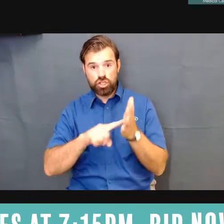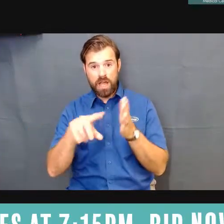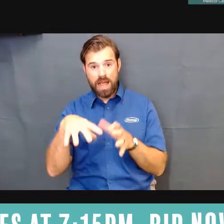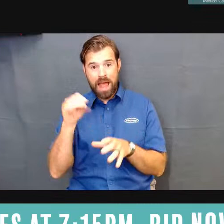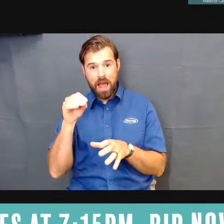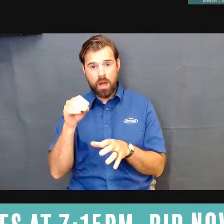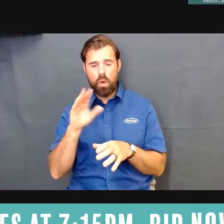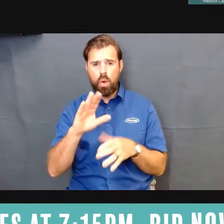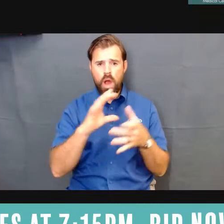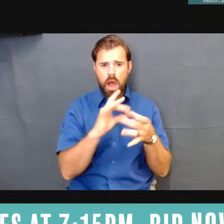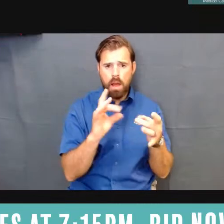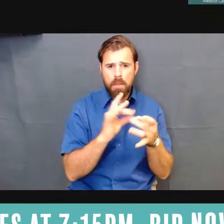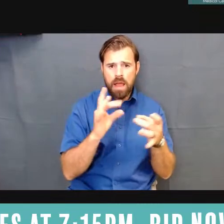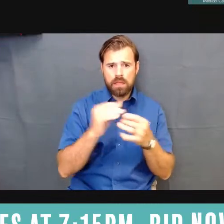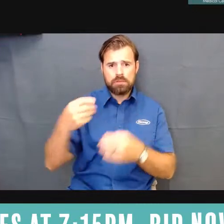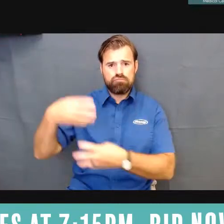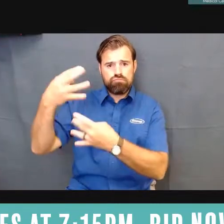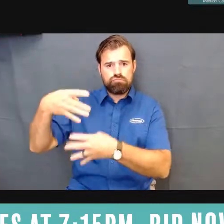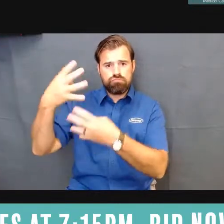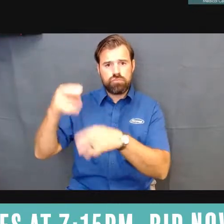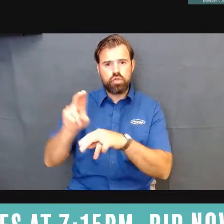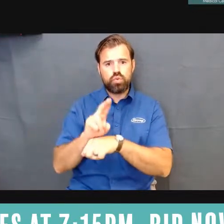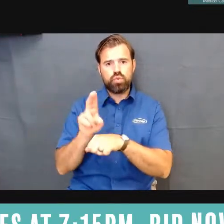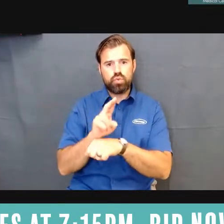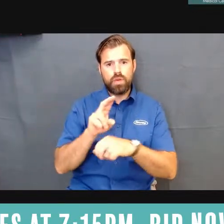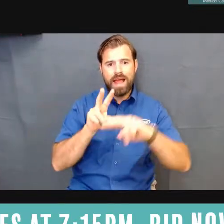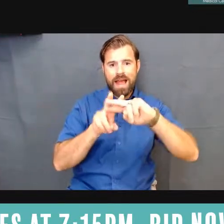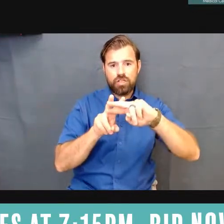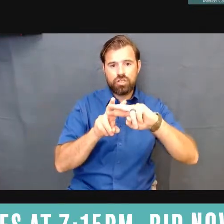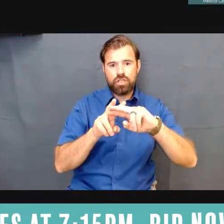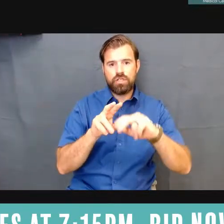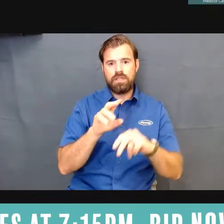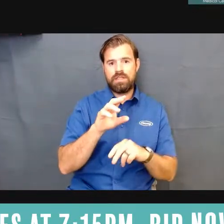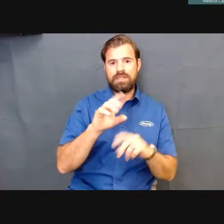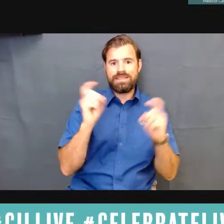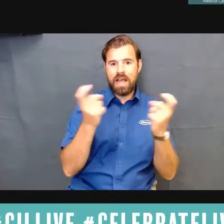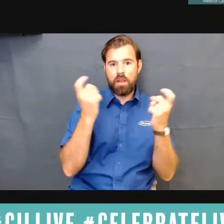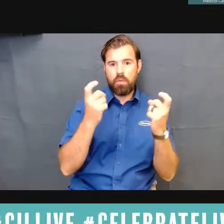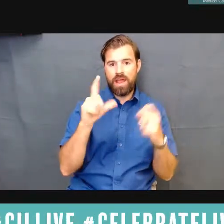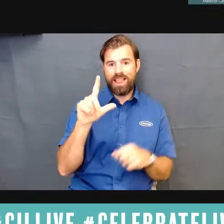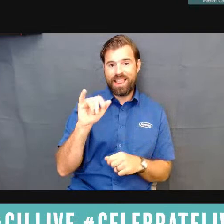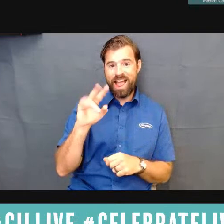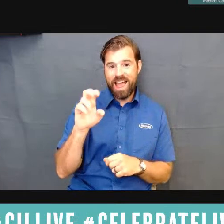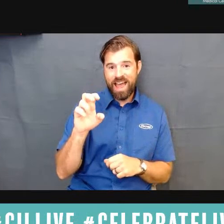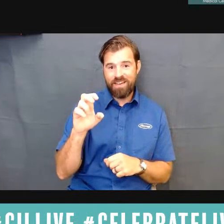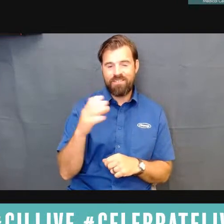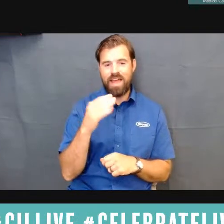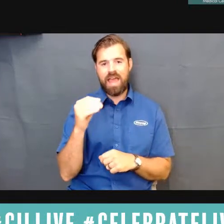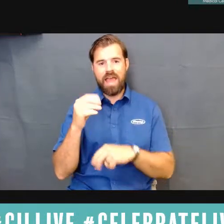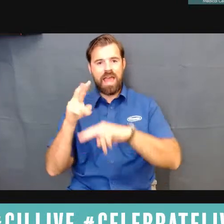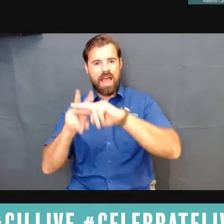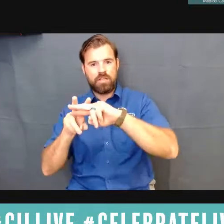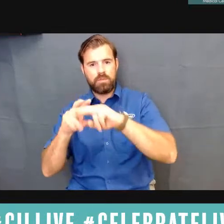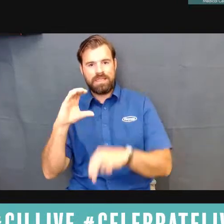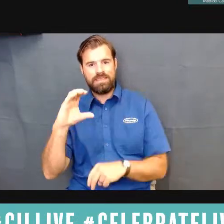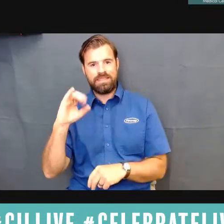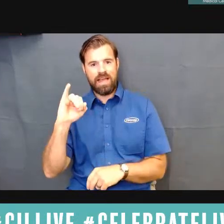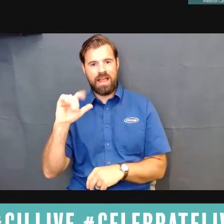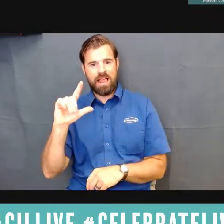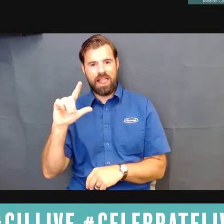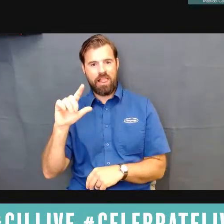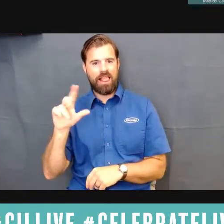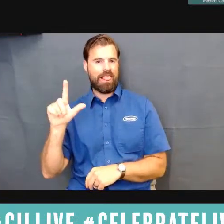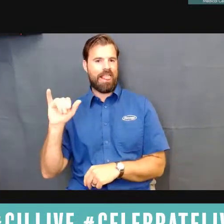with your comments in our feed using these hashtags. Hashtag Celebrate Live and hashtag